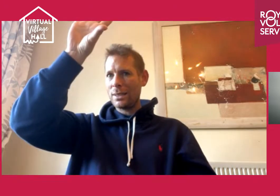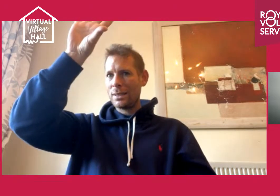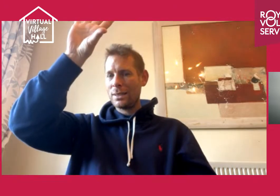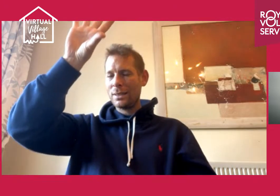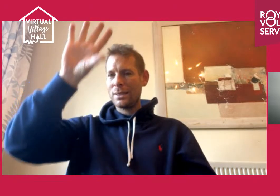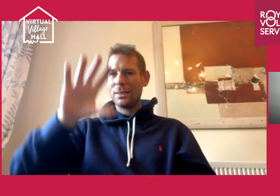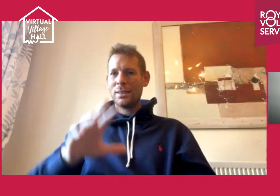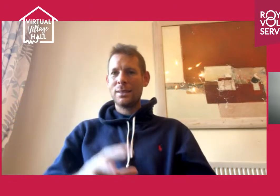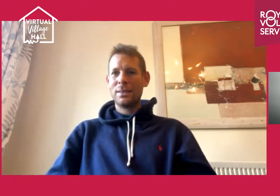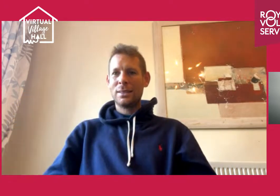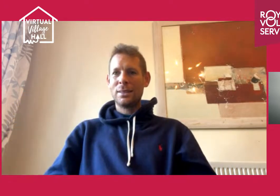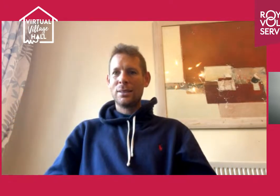a whale,